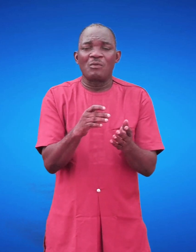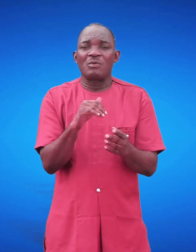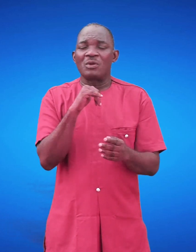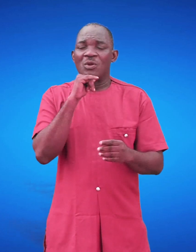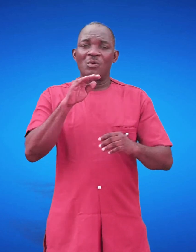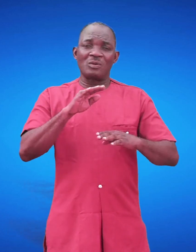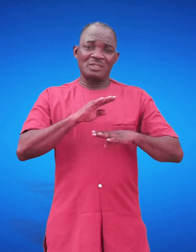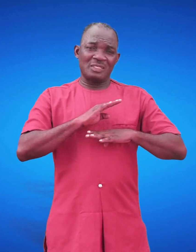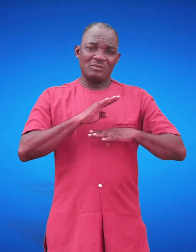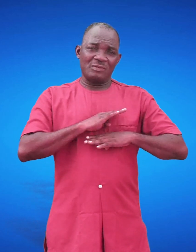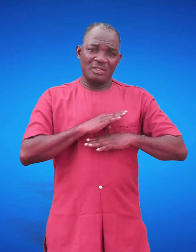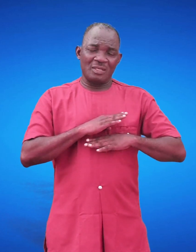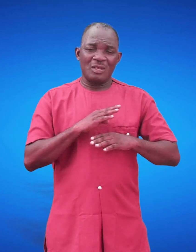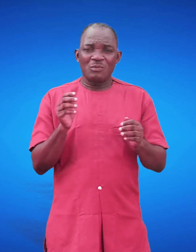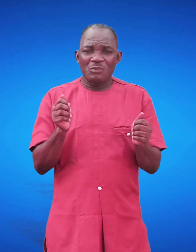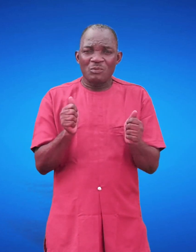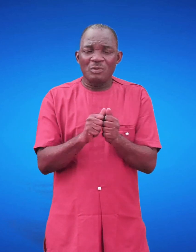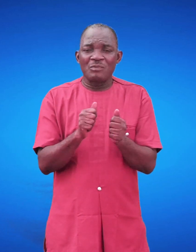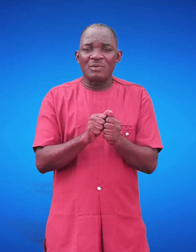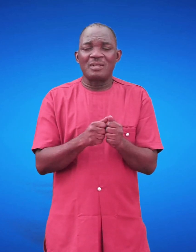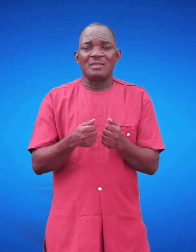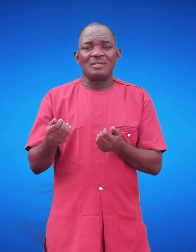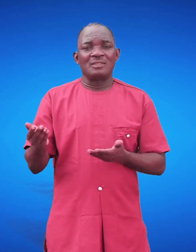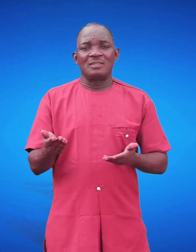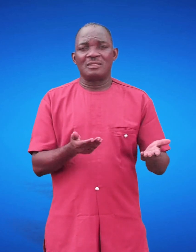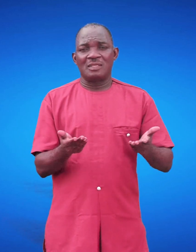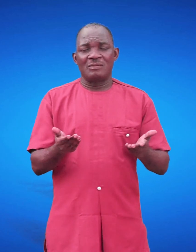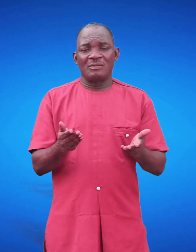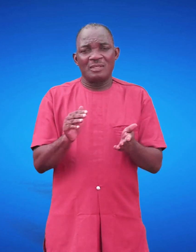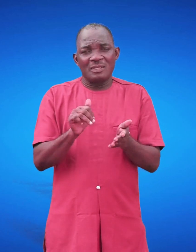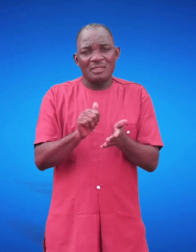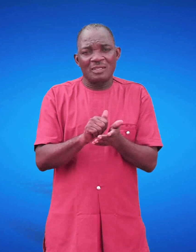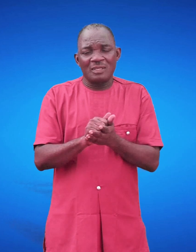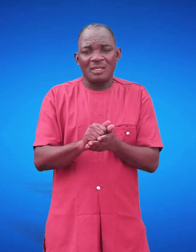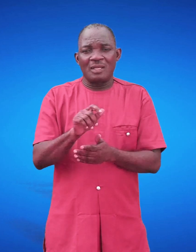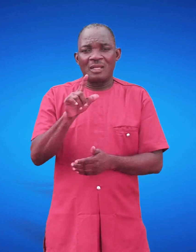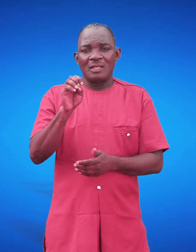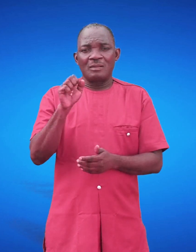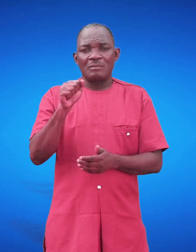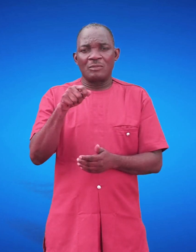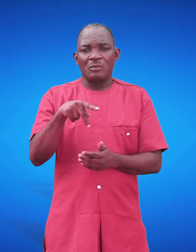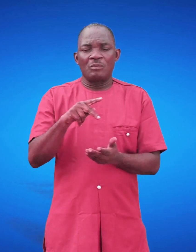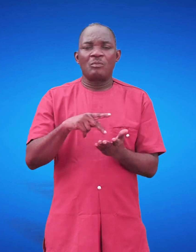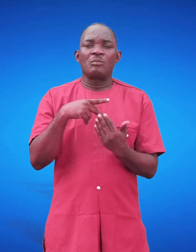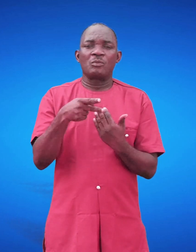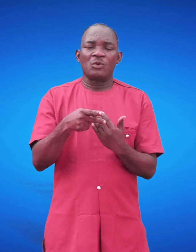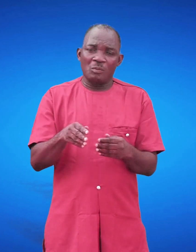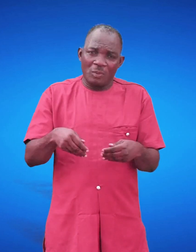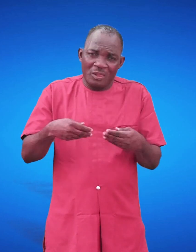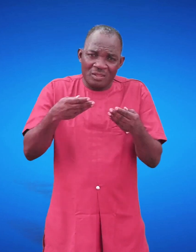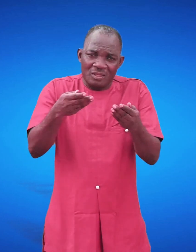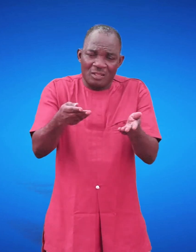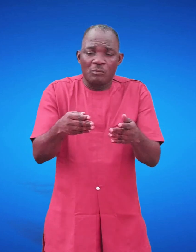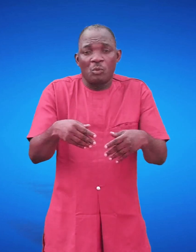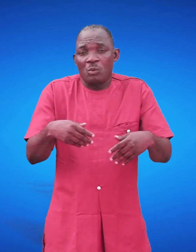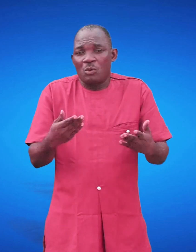dissatisfaction with the service that the LEAP program offers or